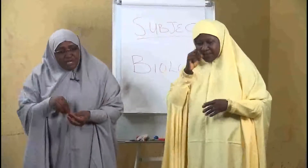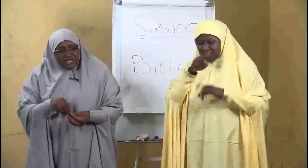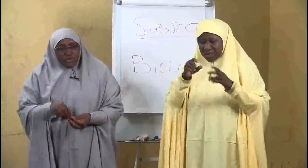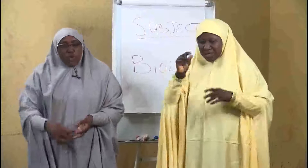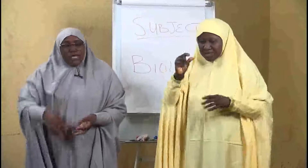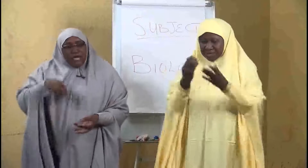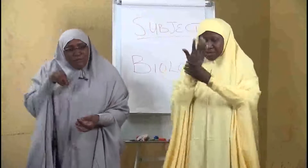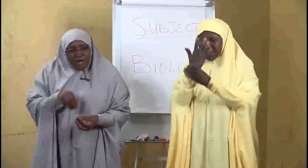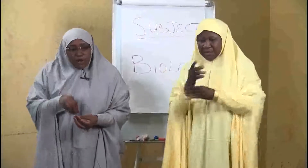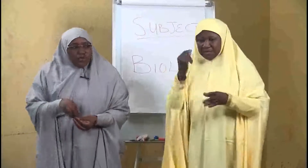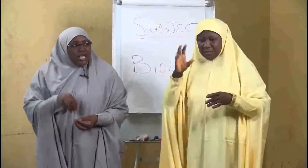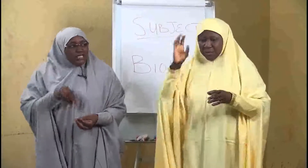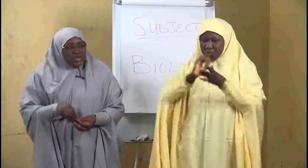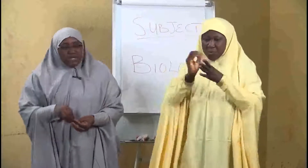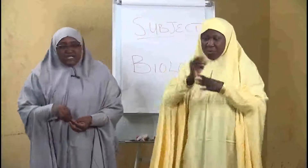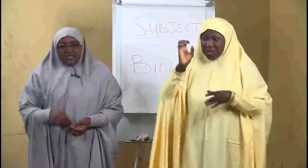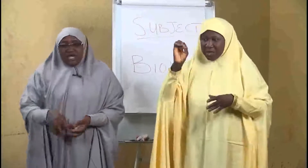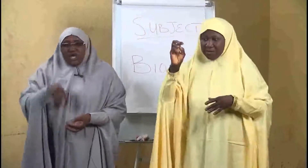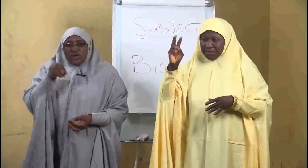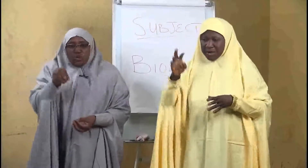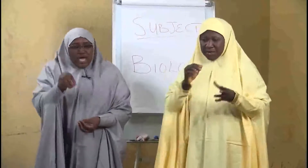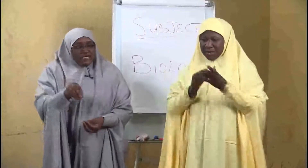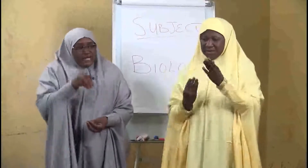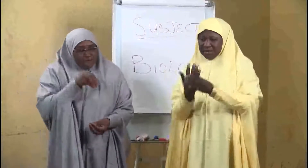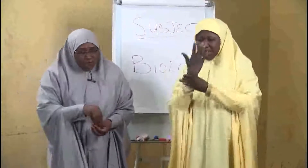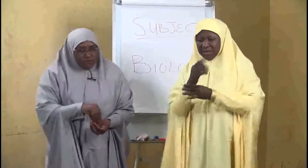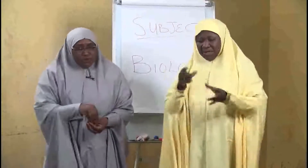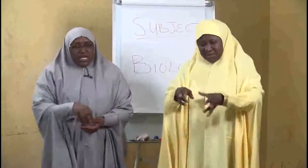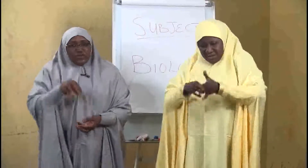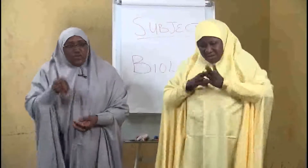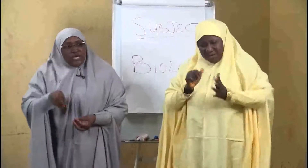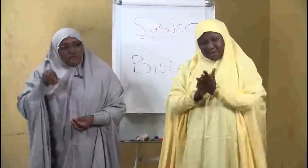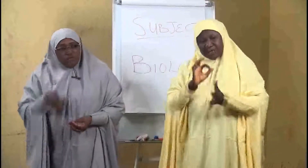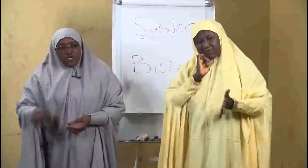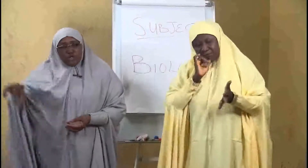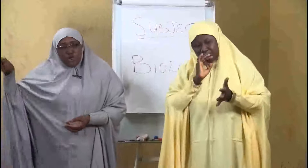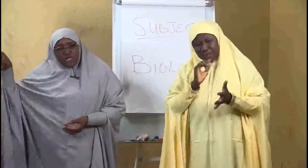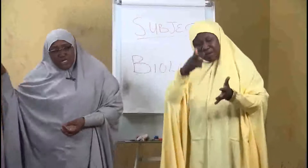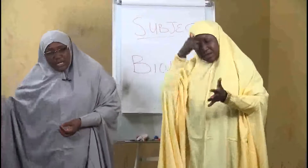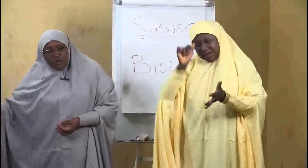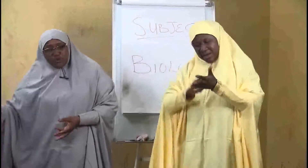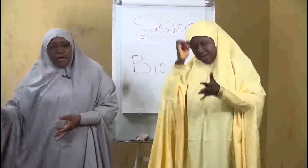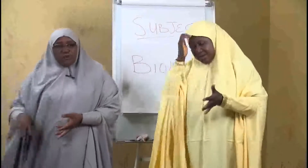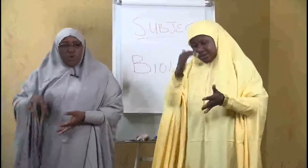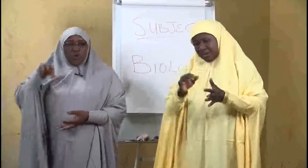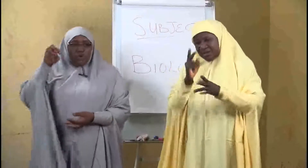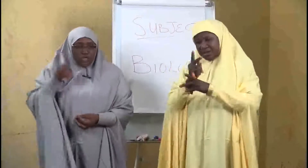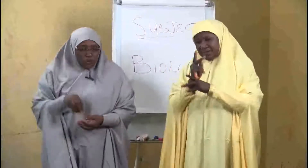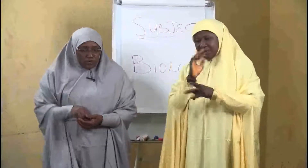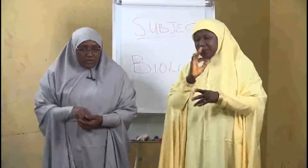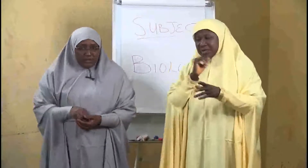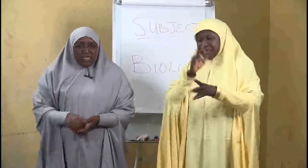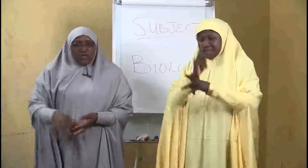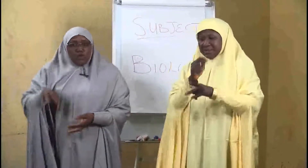is germinating, or the embryo that is germinating requires that food. That is why the food is stored in the endosperm or in